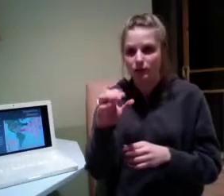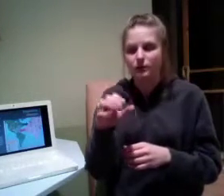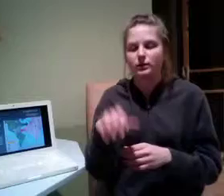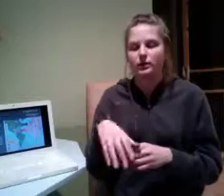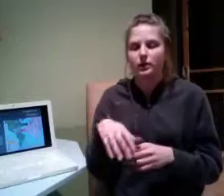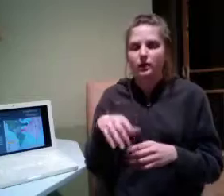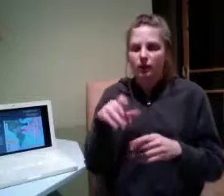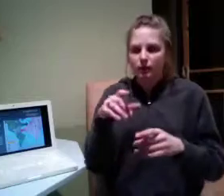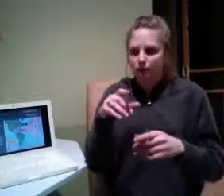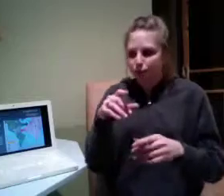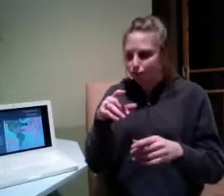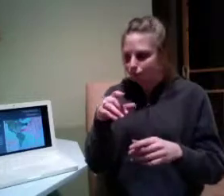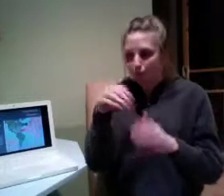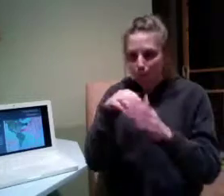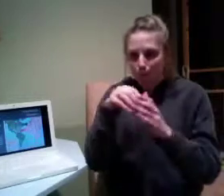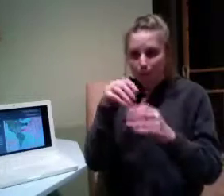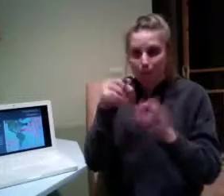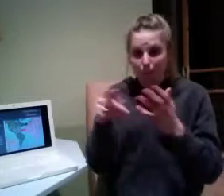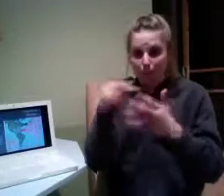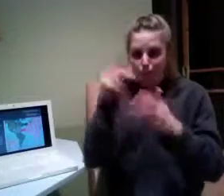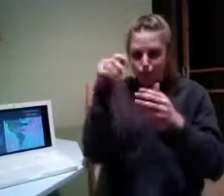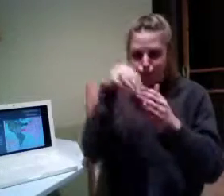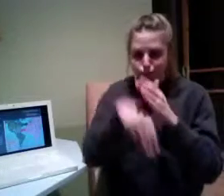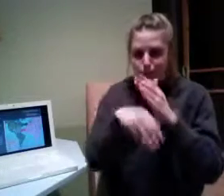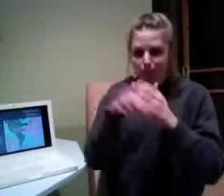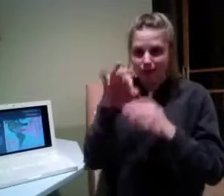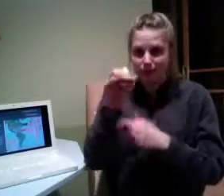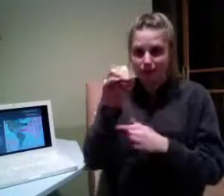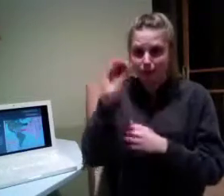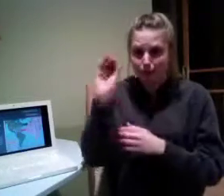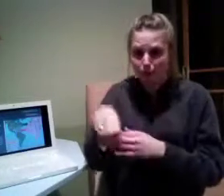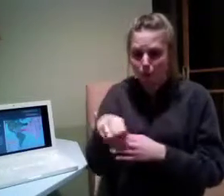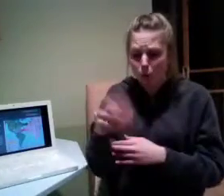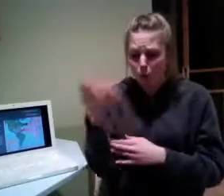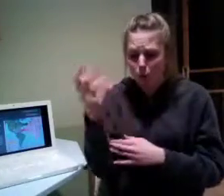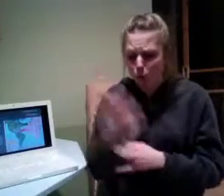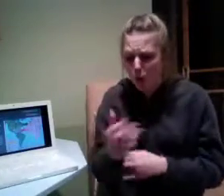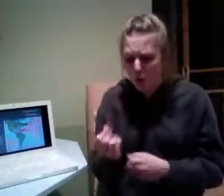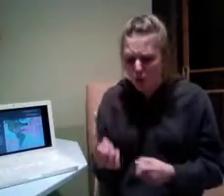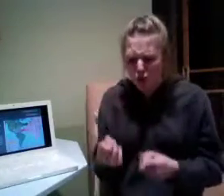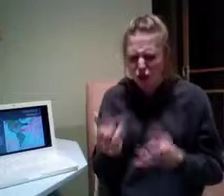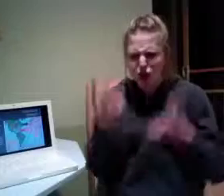decreases by 90%. It's not a minor population change. Millions upon millions of